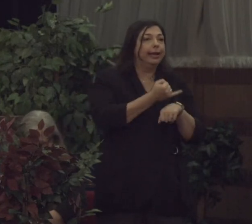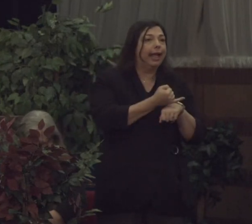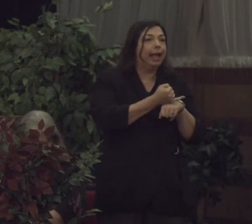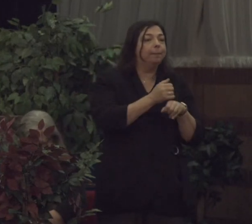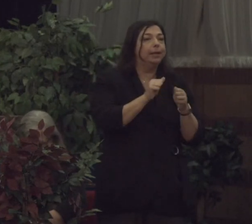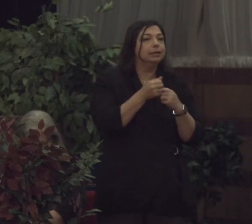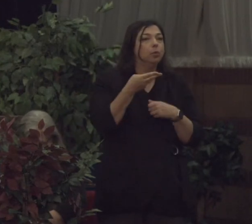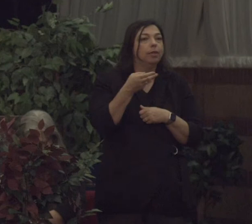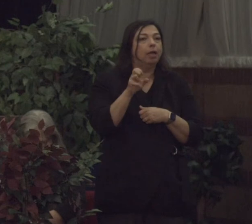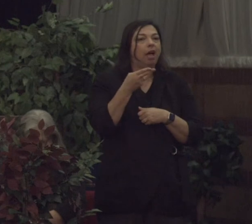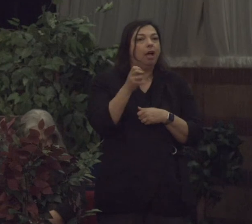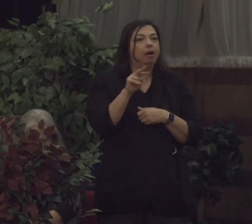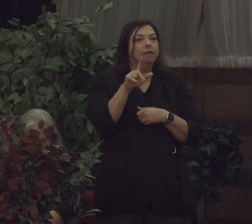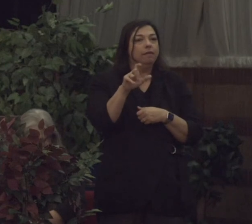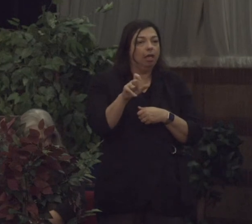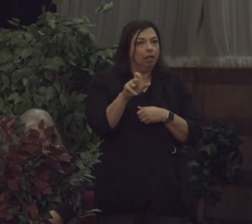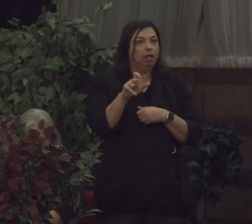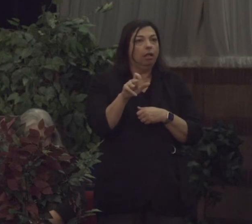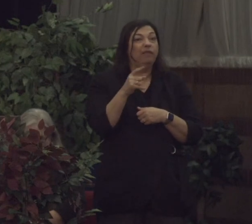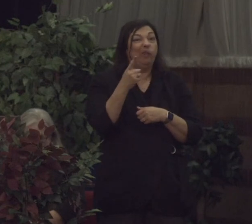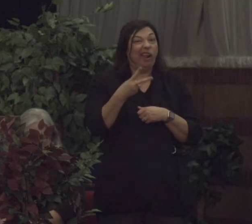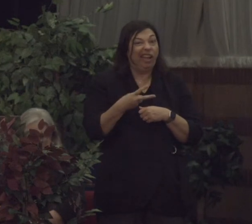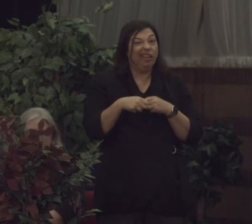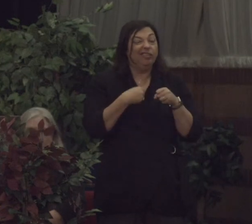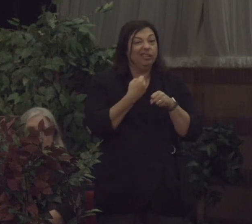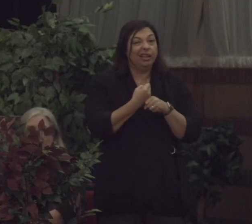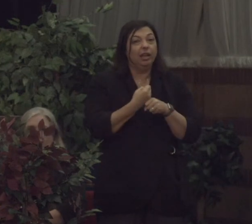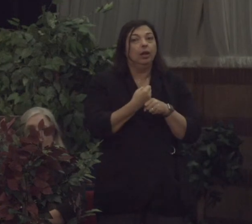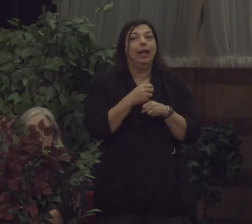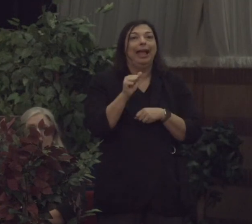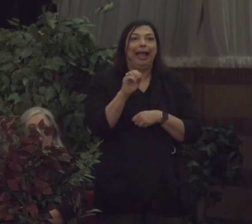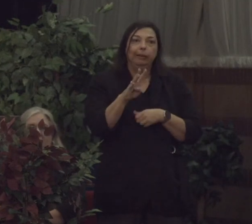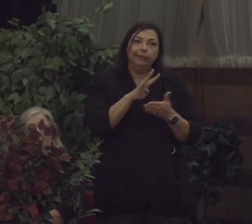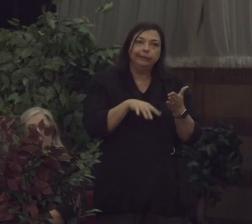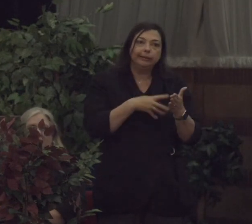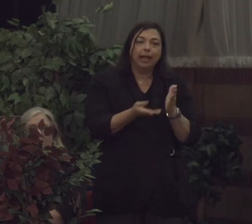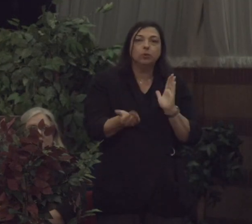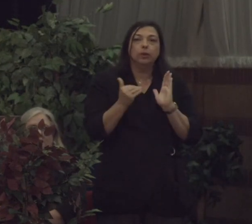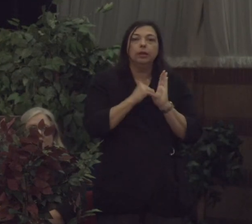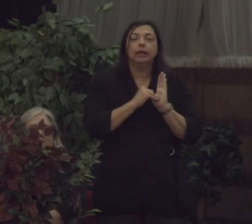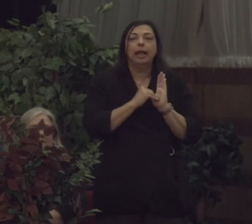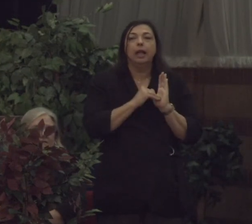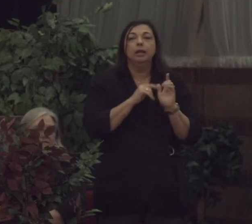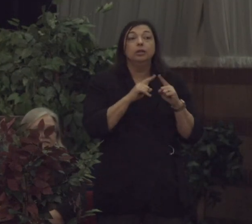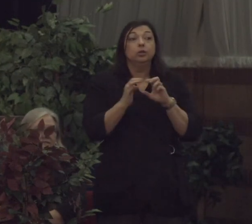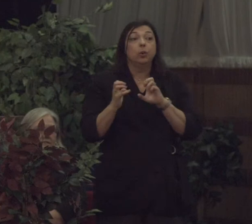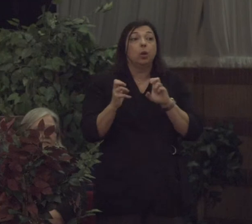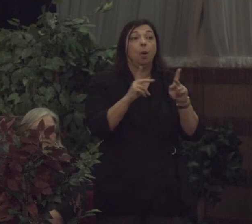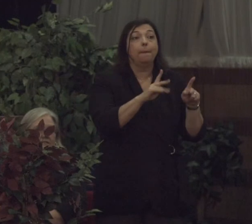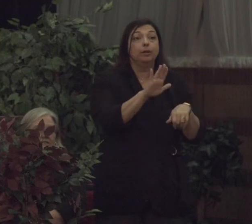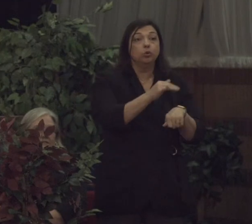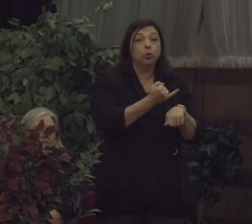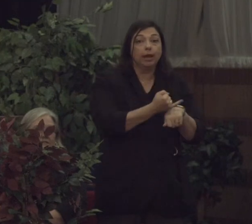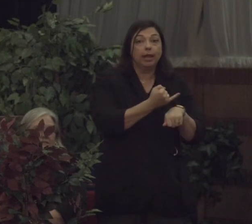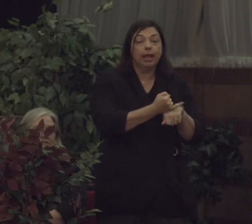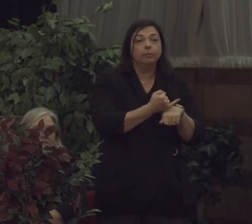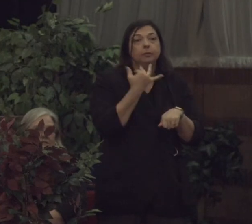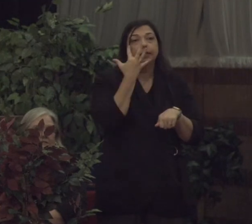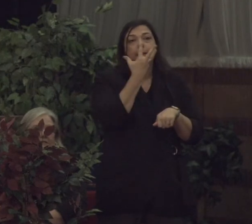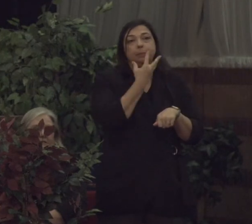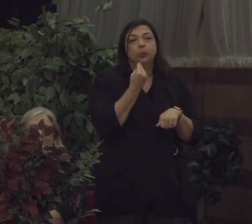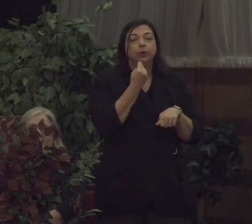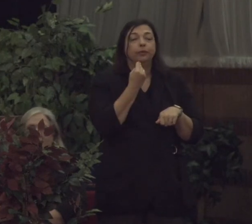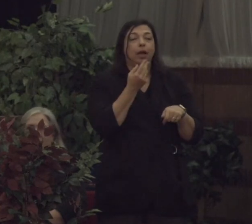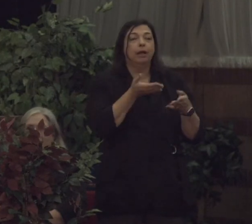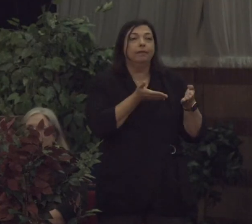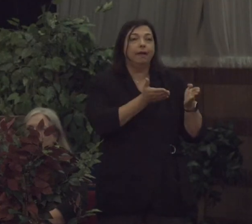for half a year, once again, AV schedule, to returning to your campus in beautified